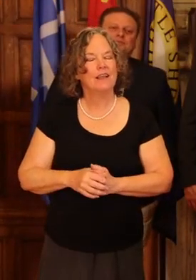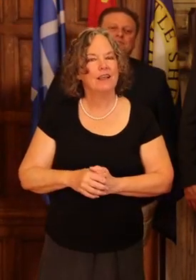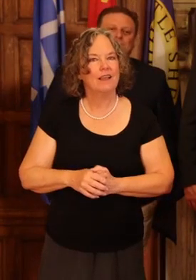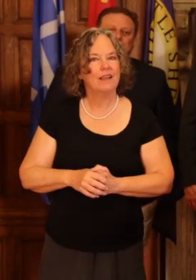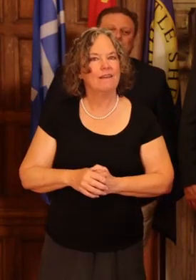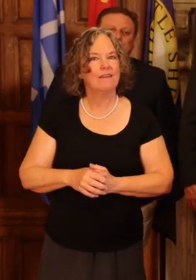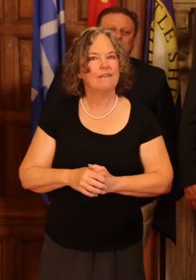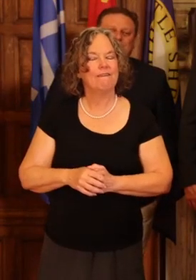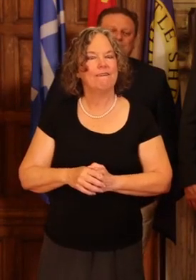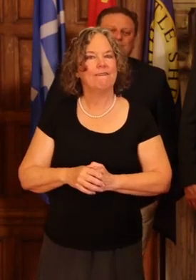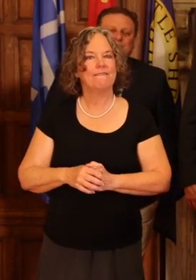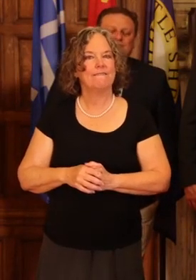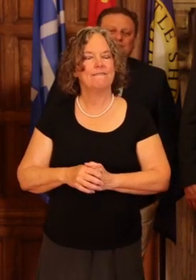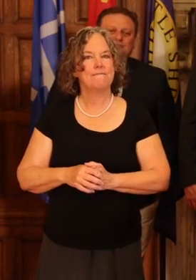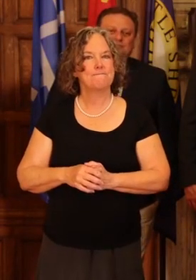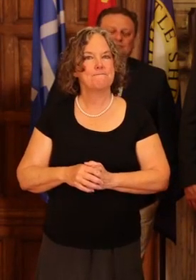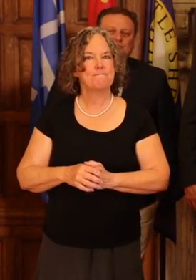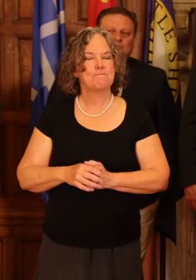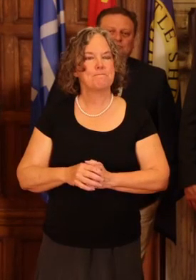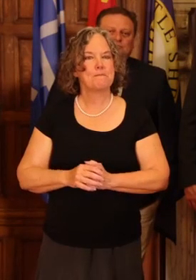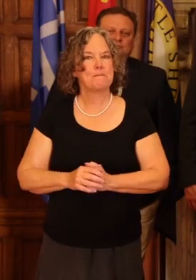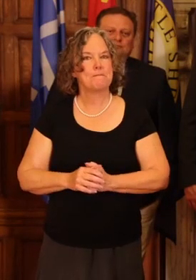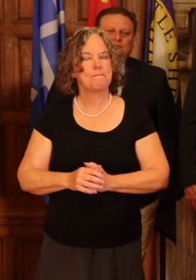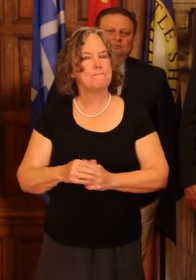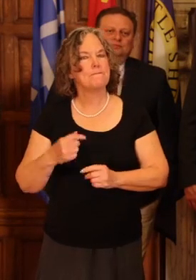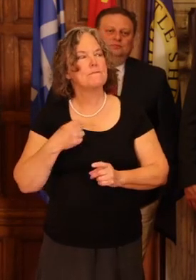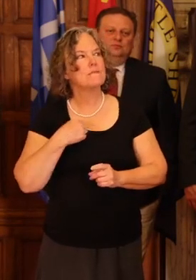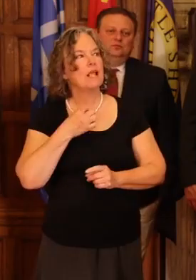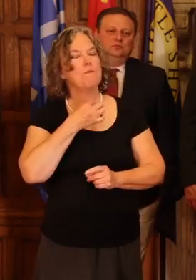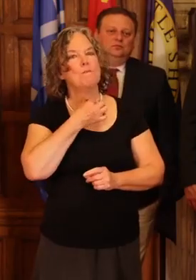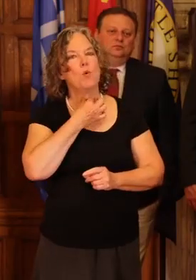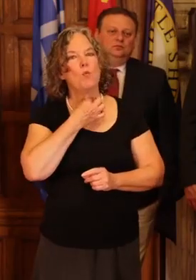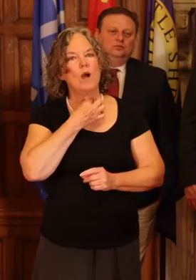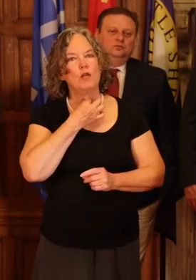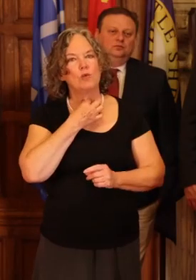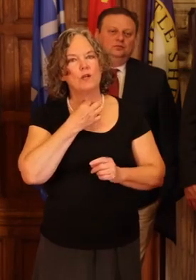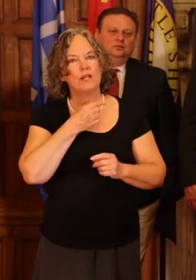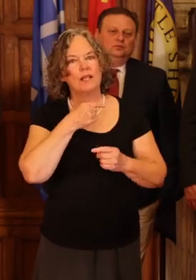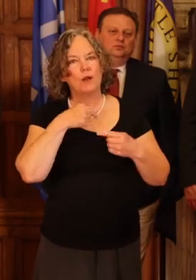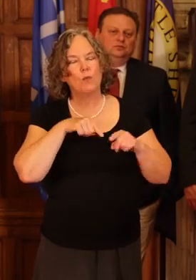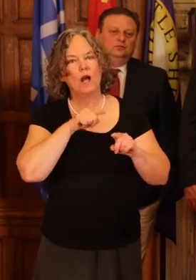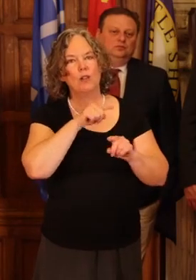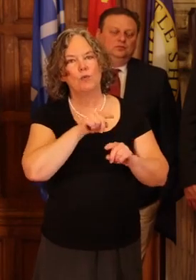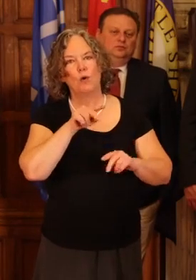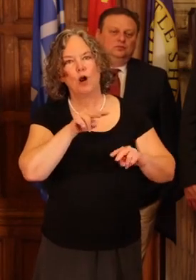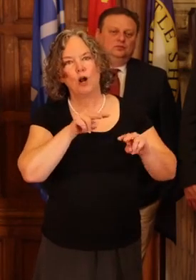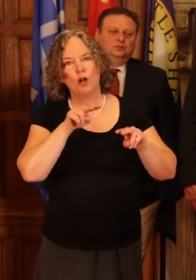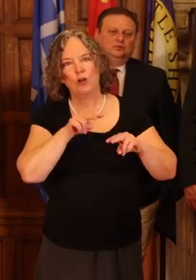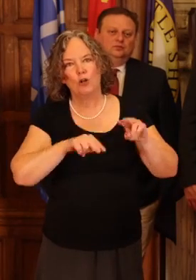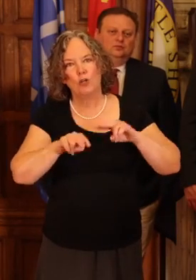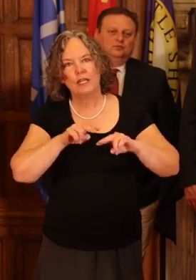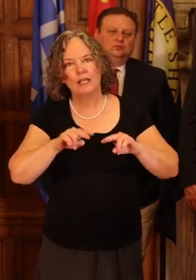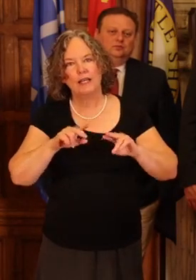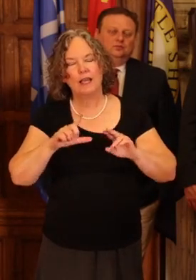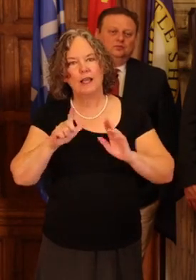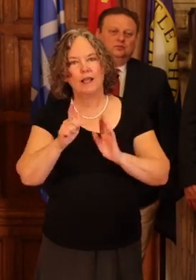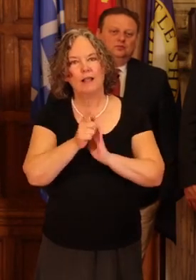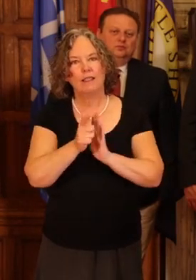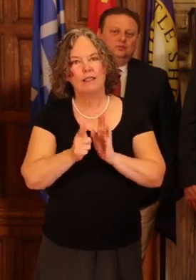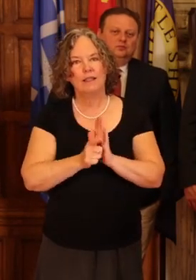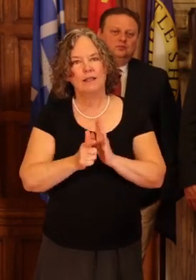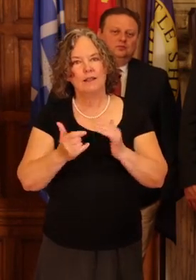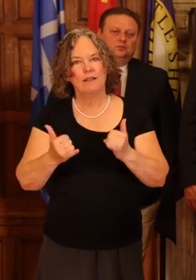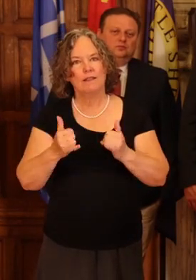Governor, Senator Gaylor, information about these. I'm wondering, as you're looking at, there was legislation in this session